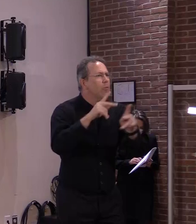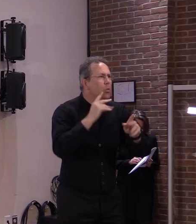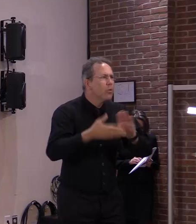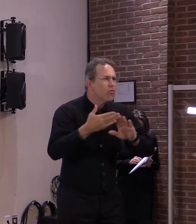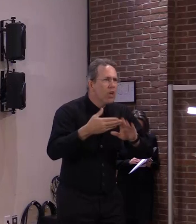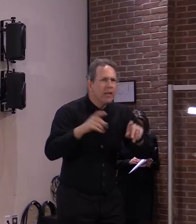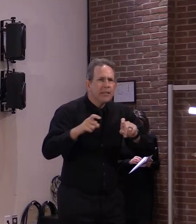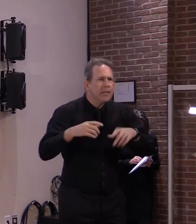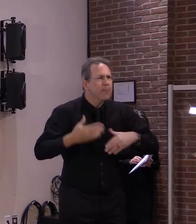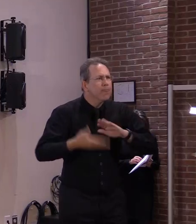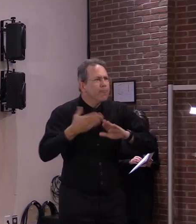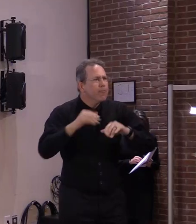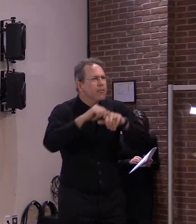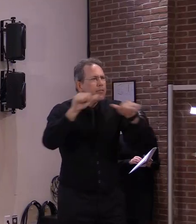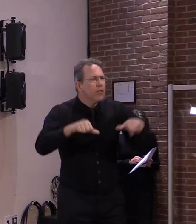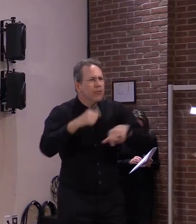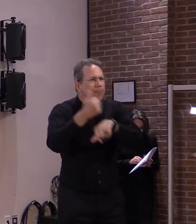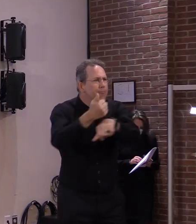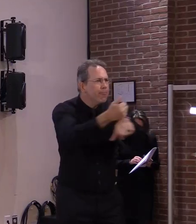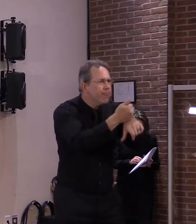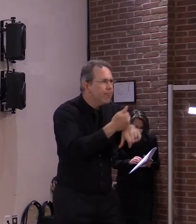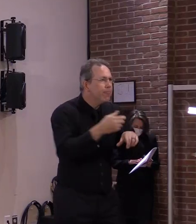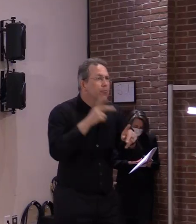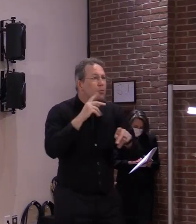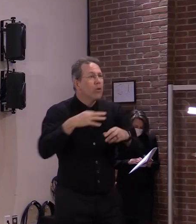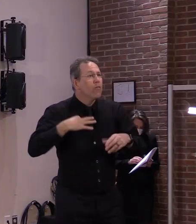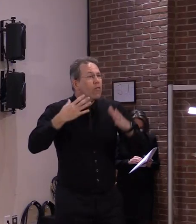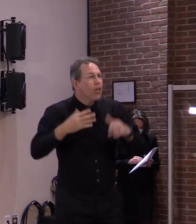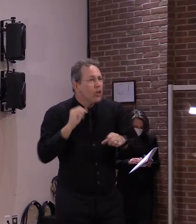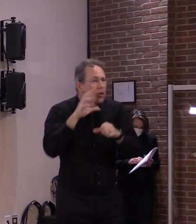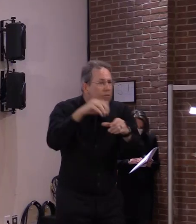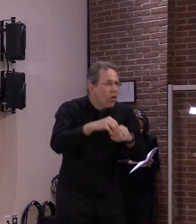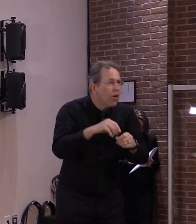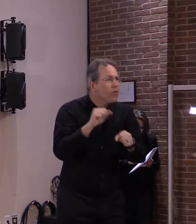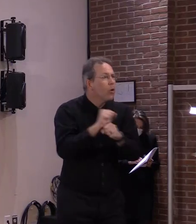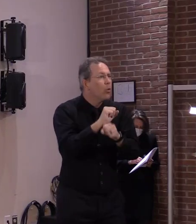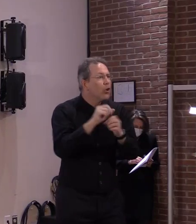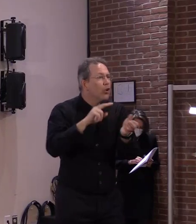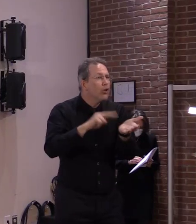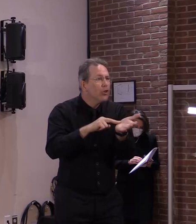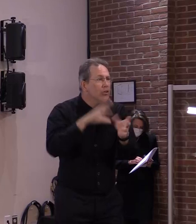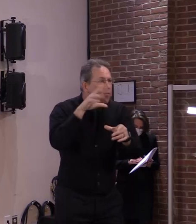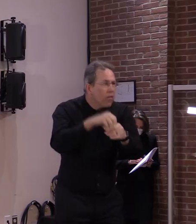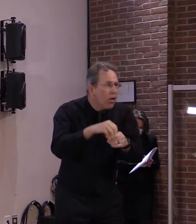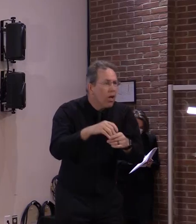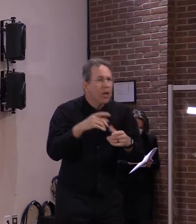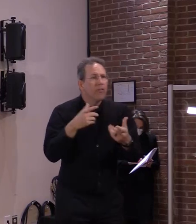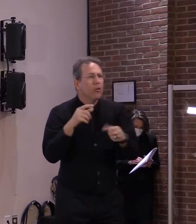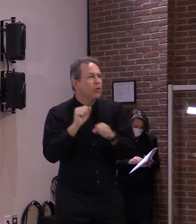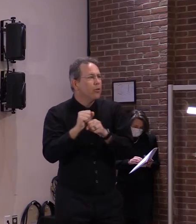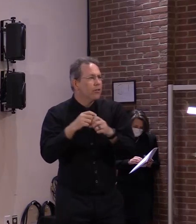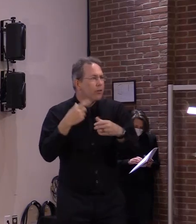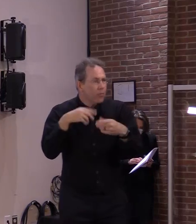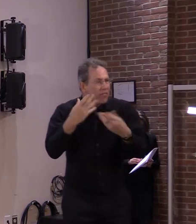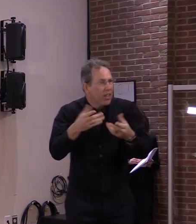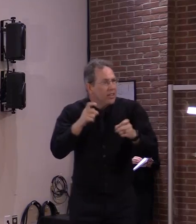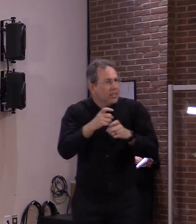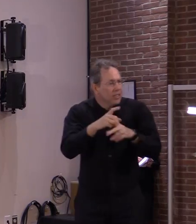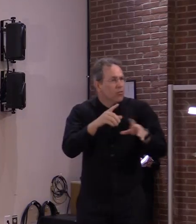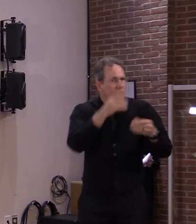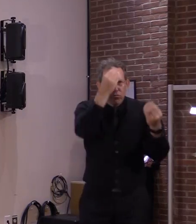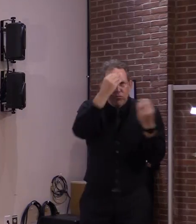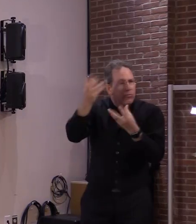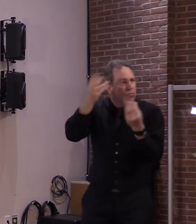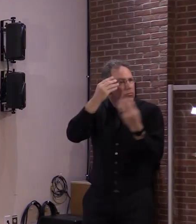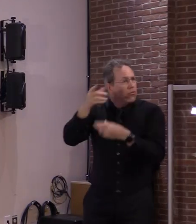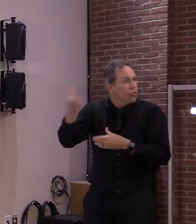to process the specimens, and those who work to provide this data. But it is really Vermonters who have helped us to reach